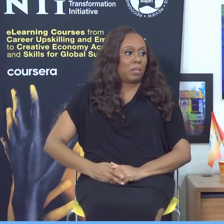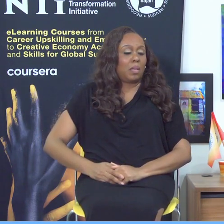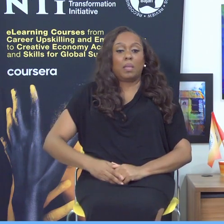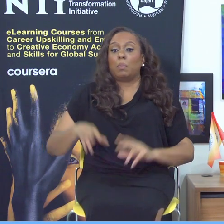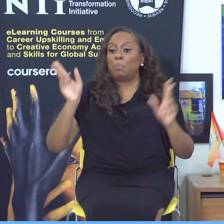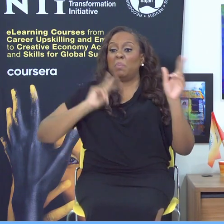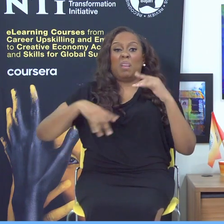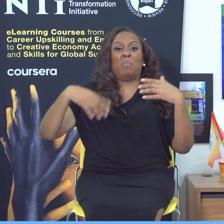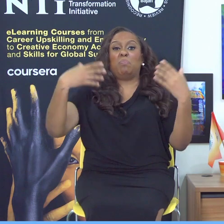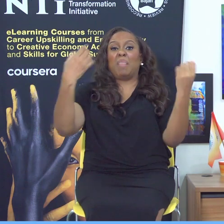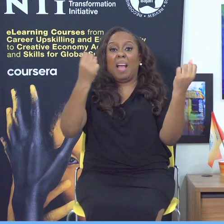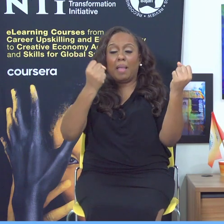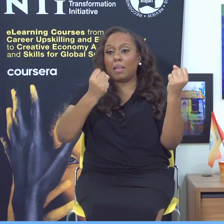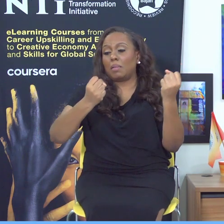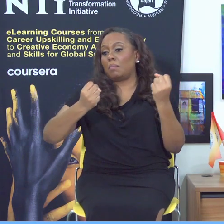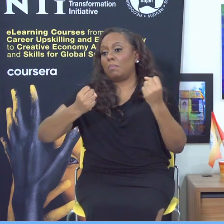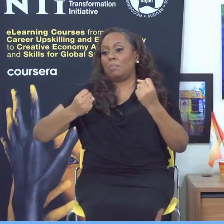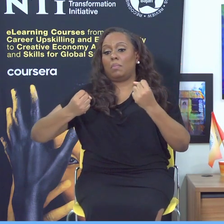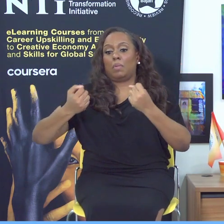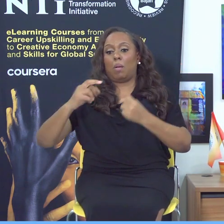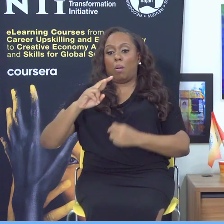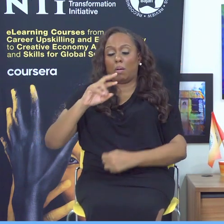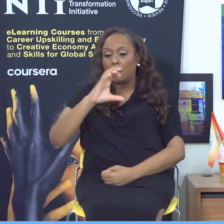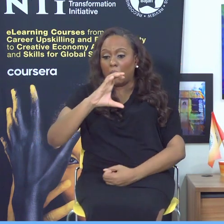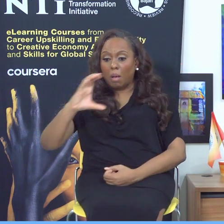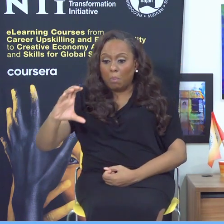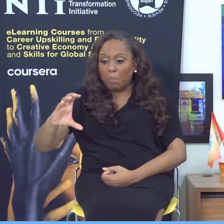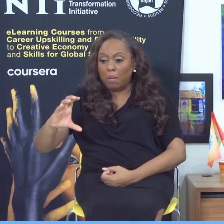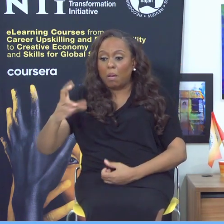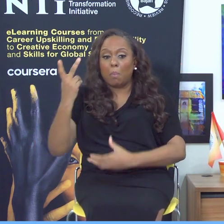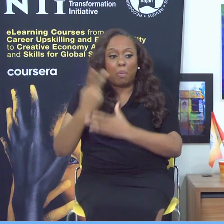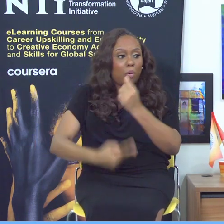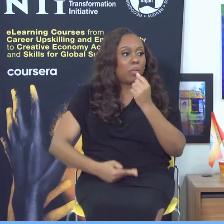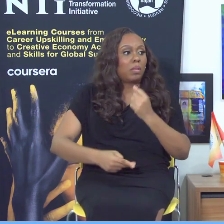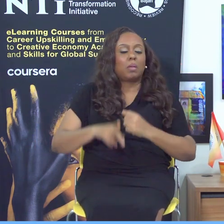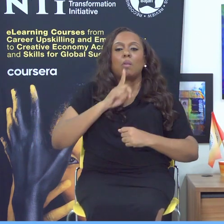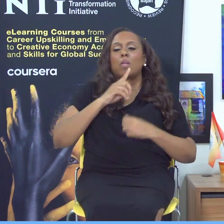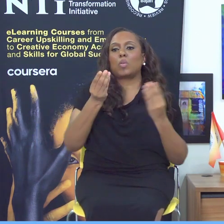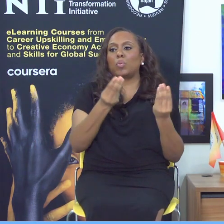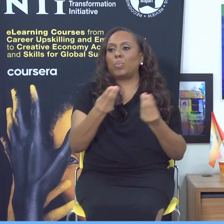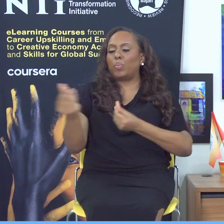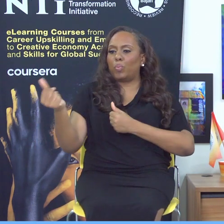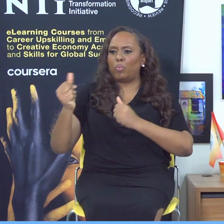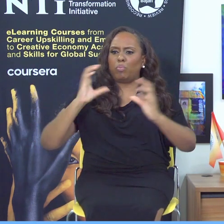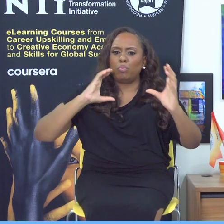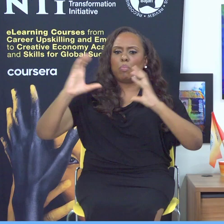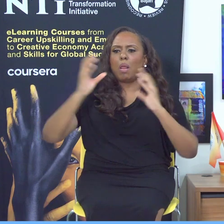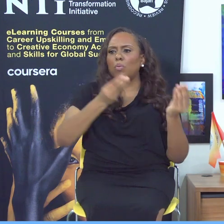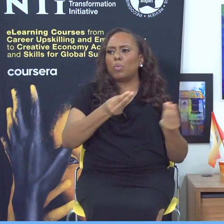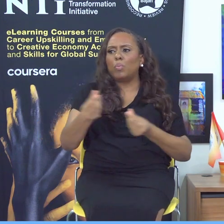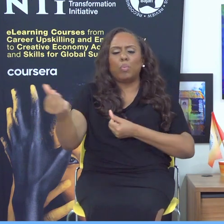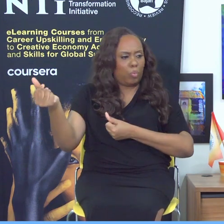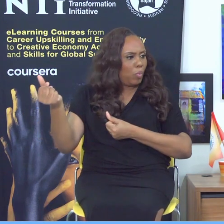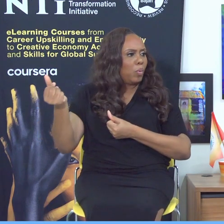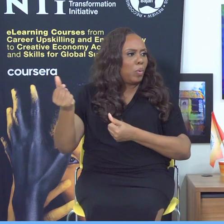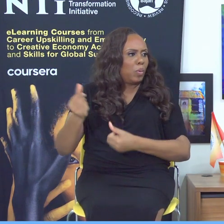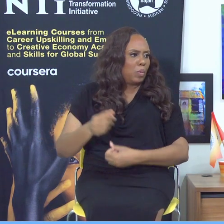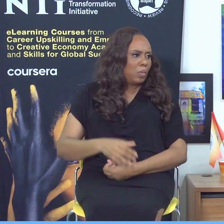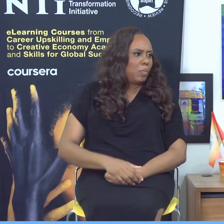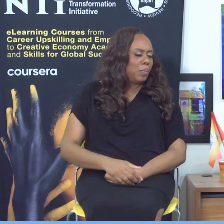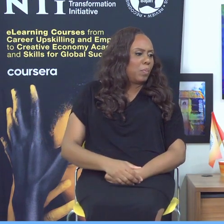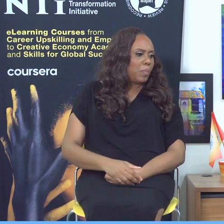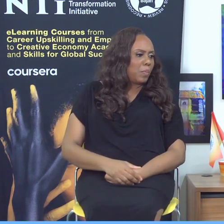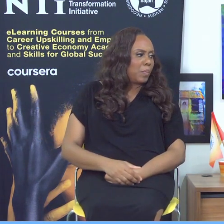on every deaf person. Yeah, you can have a very, very, very accurate interaction, very accurate